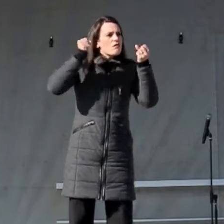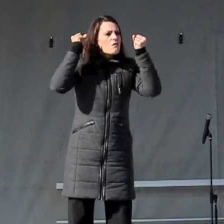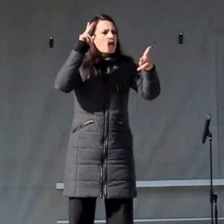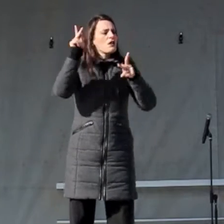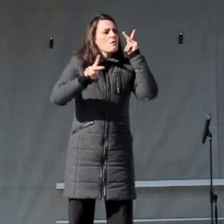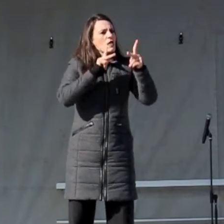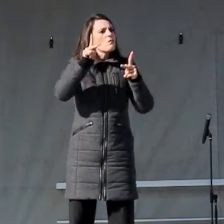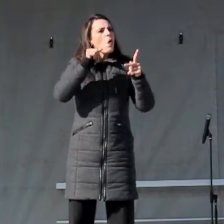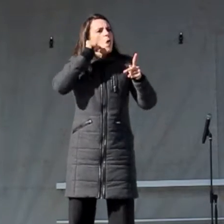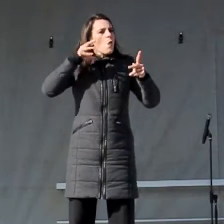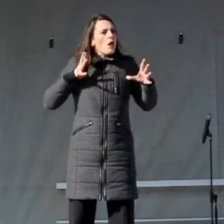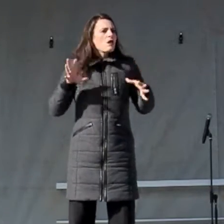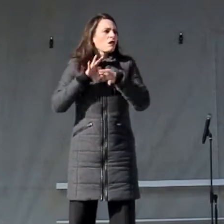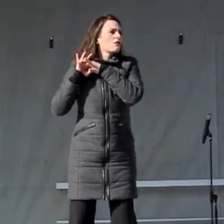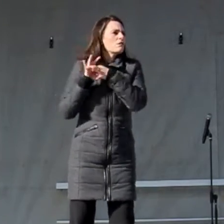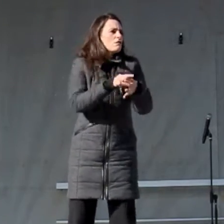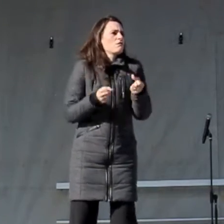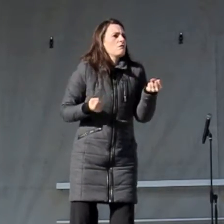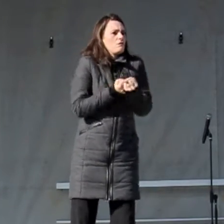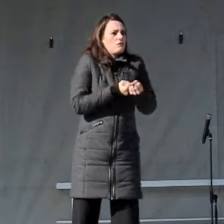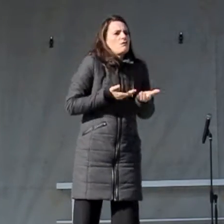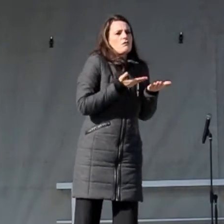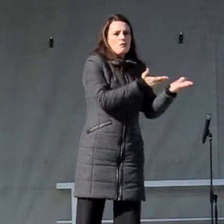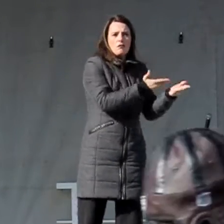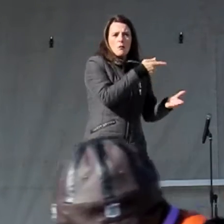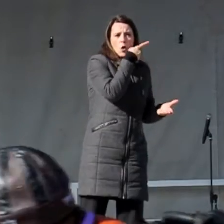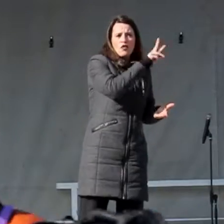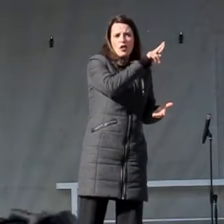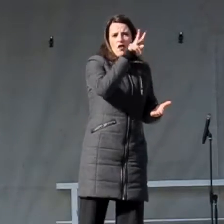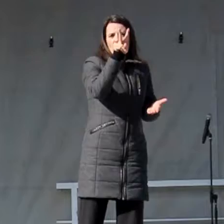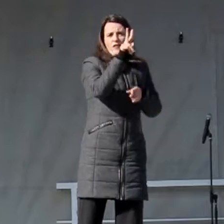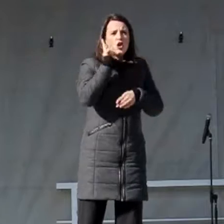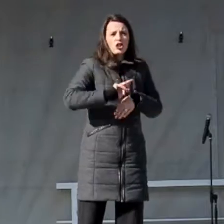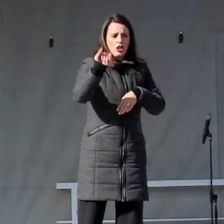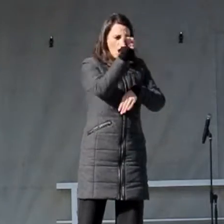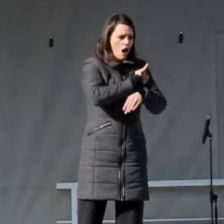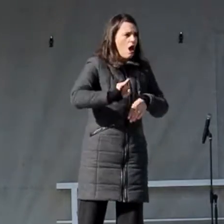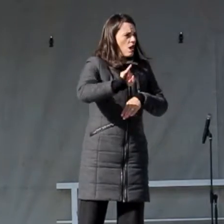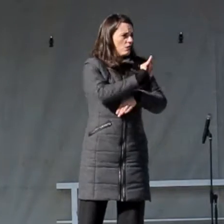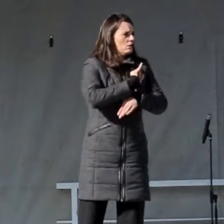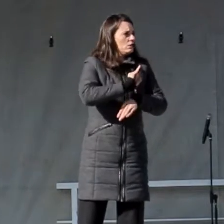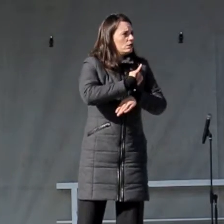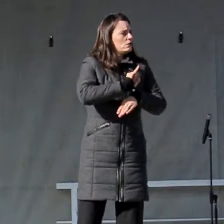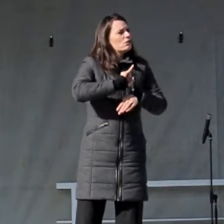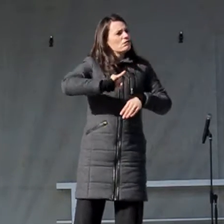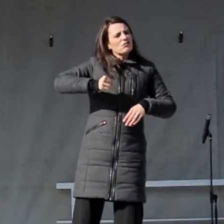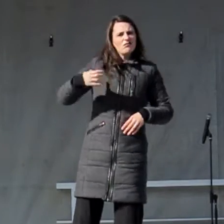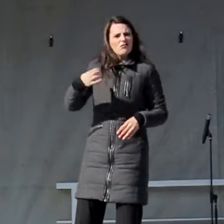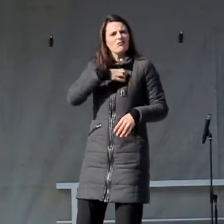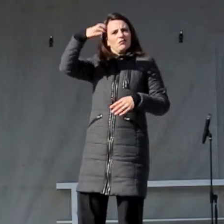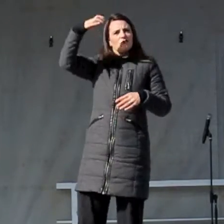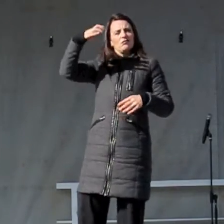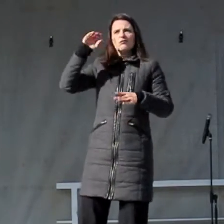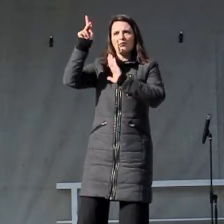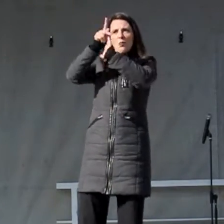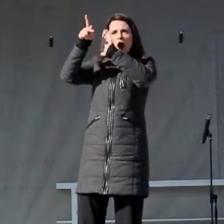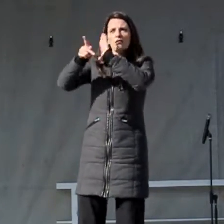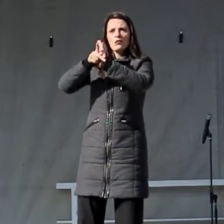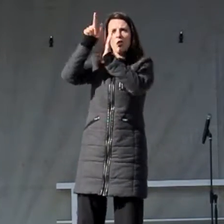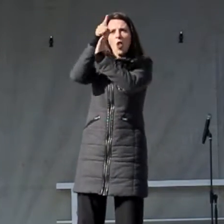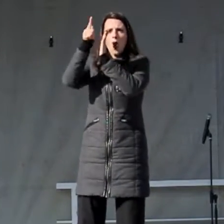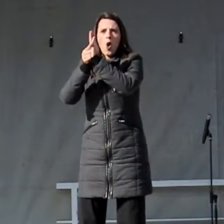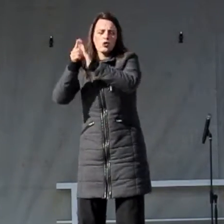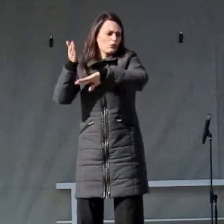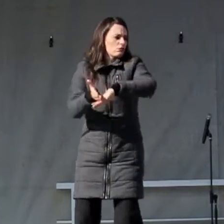the much needed help for Puerto Rico and the Virgin Islands. Persist in demanding policy be implemented to better the